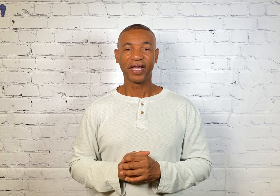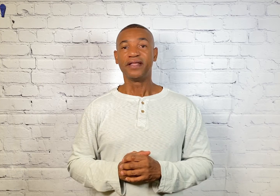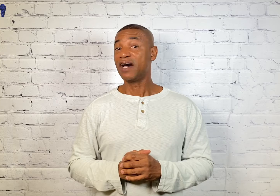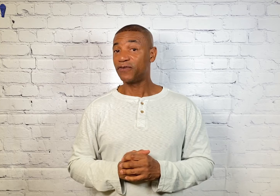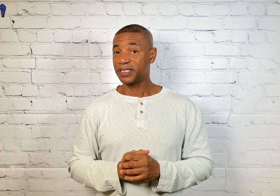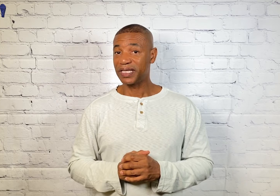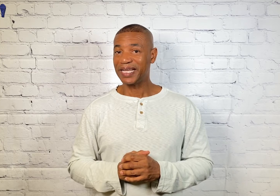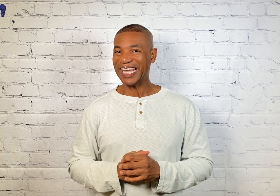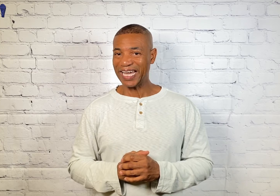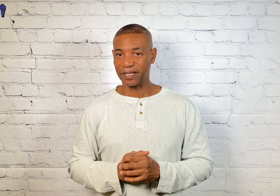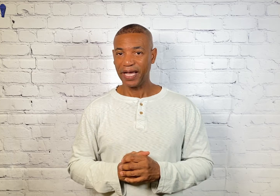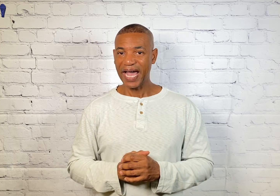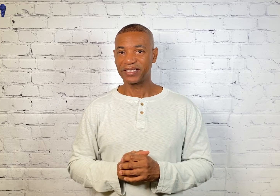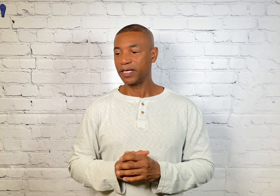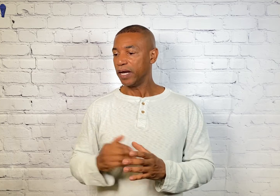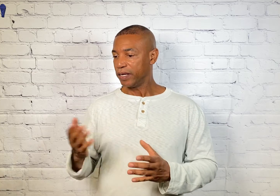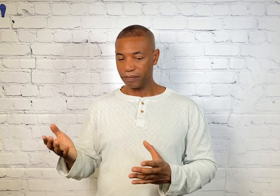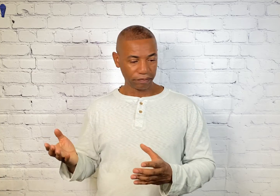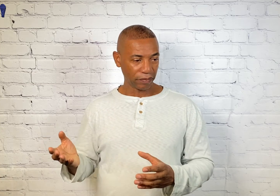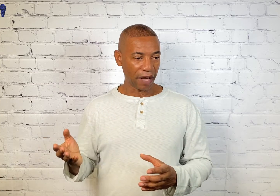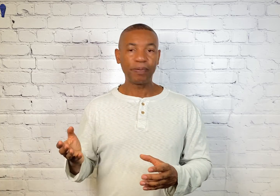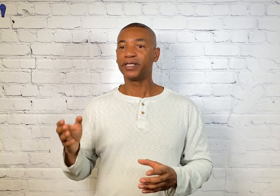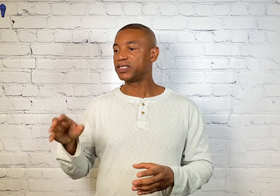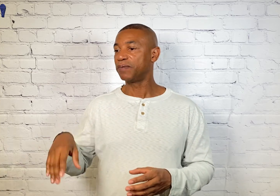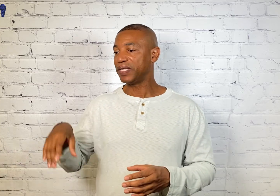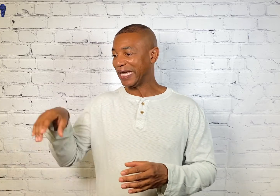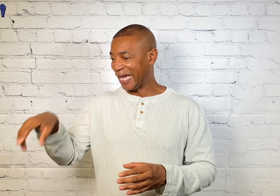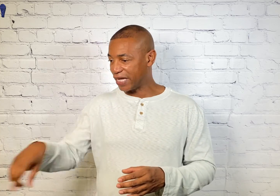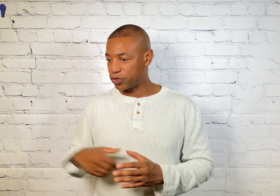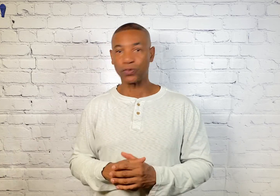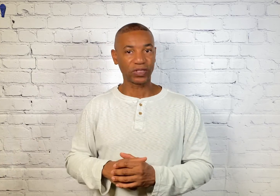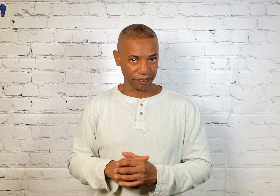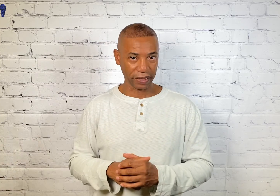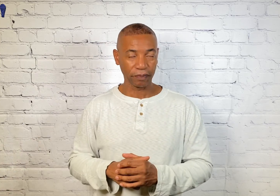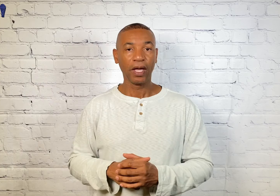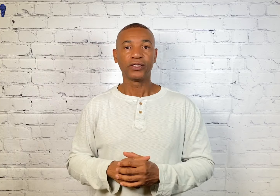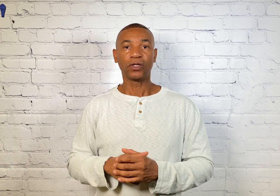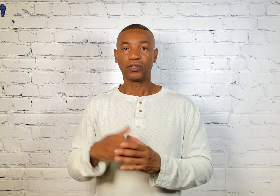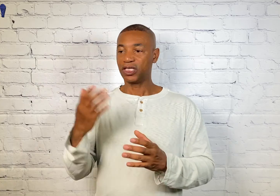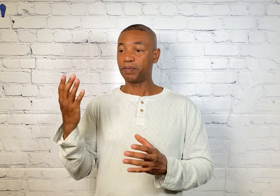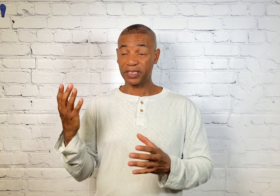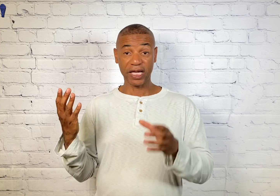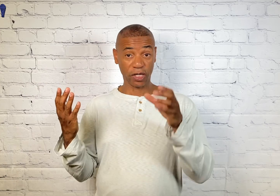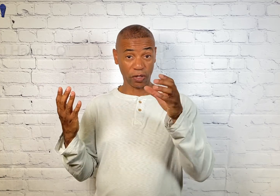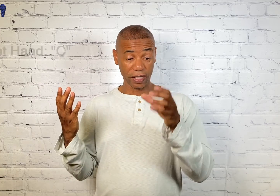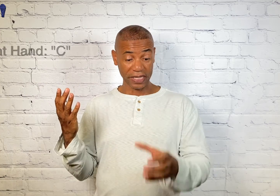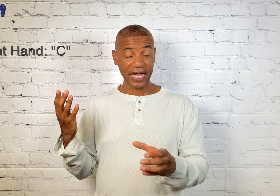Now for the sign in, as I'm putting something into something. So simply take your